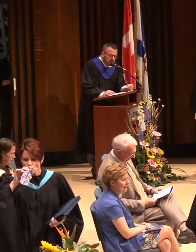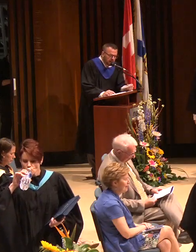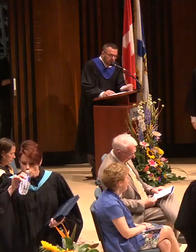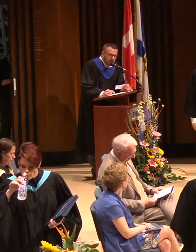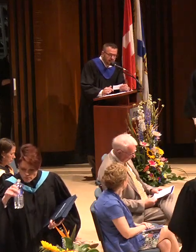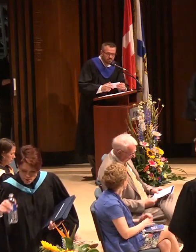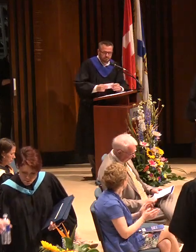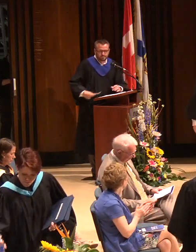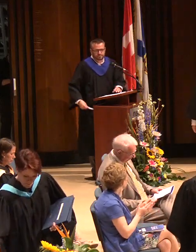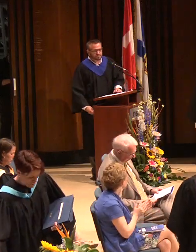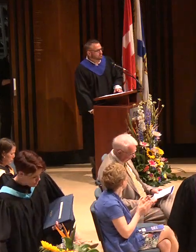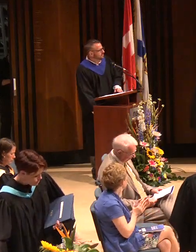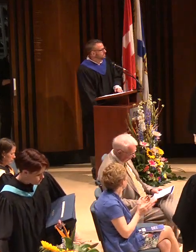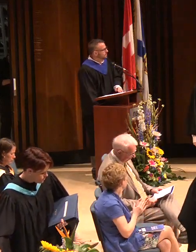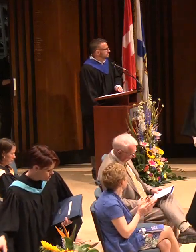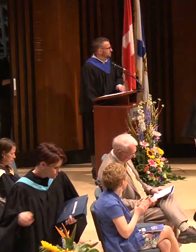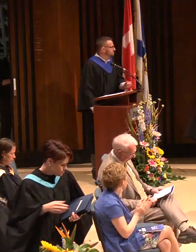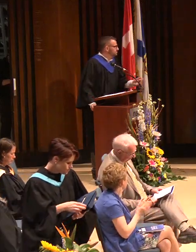Taylor Thane.